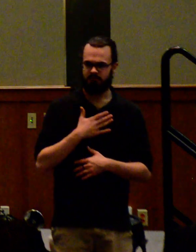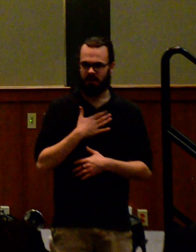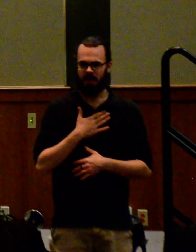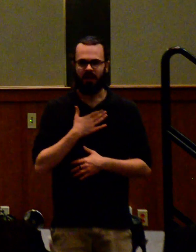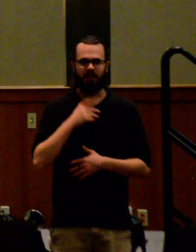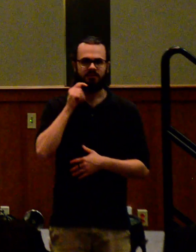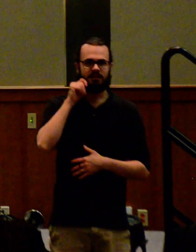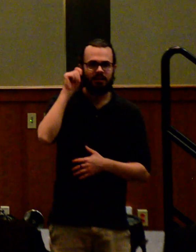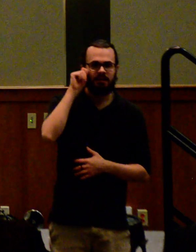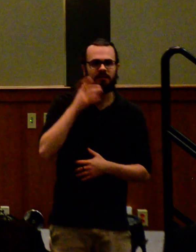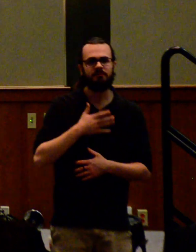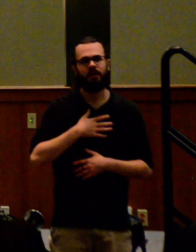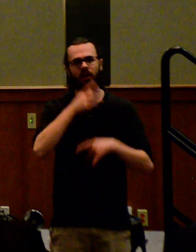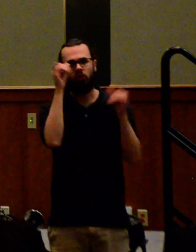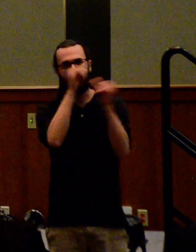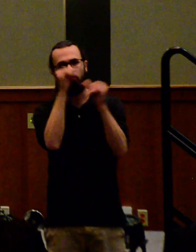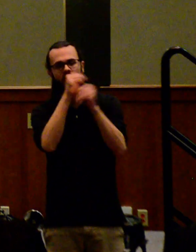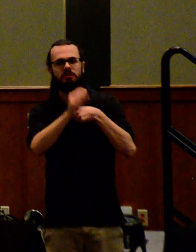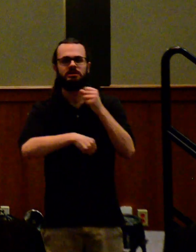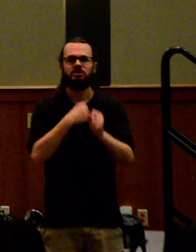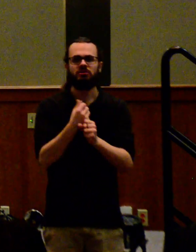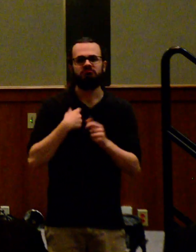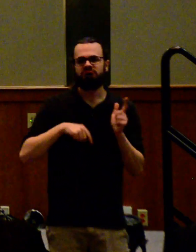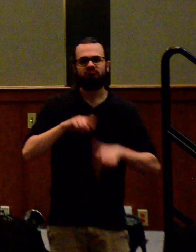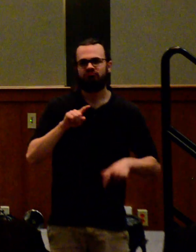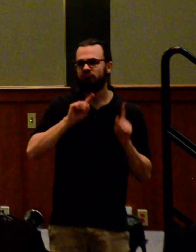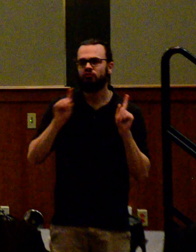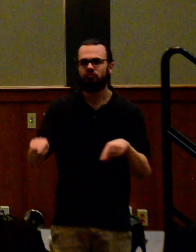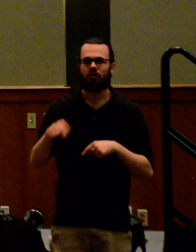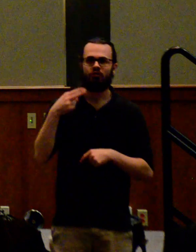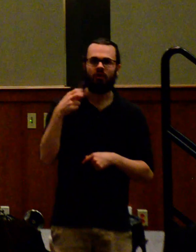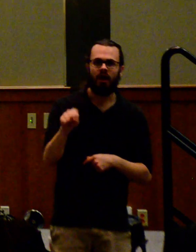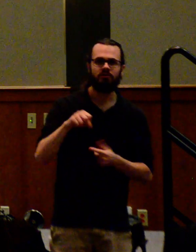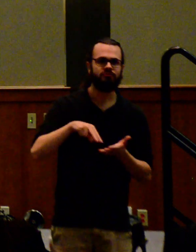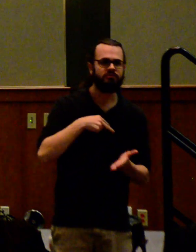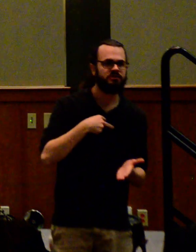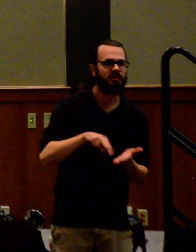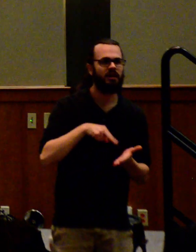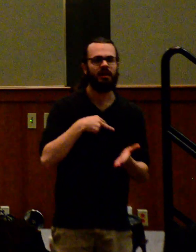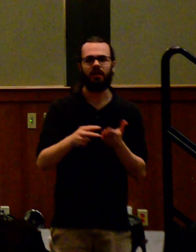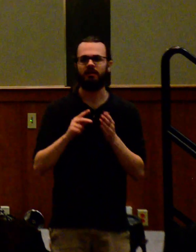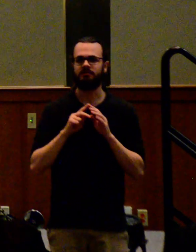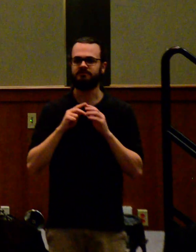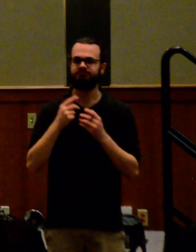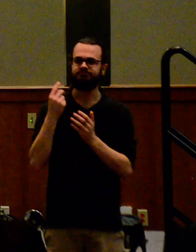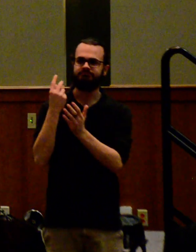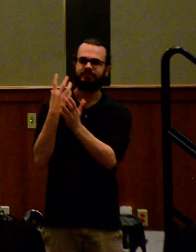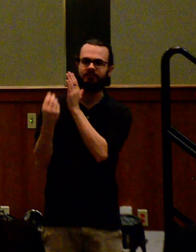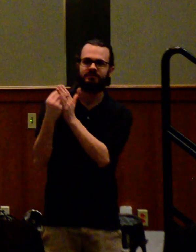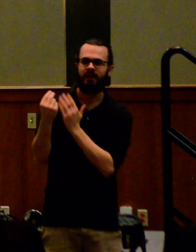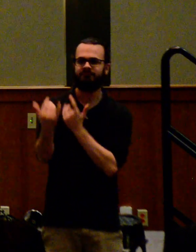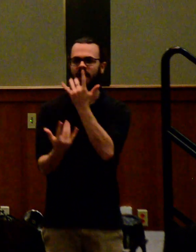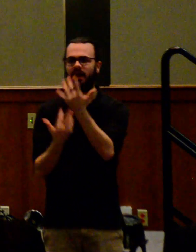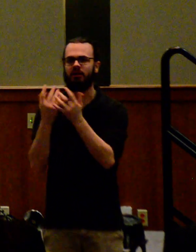adolescent life, as I couldn't attend high school dances or go to bonfires with my friends. I feel like